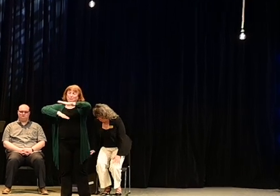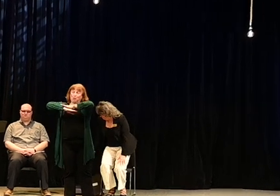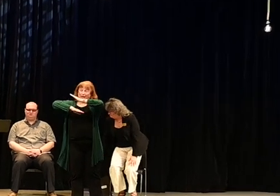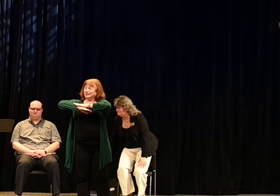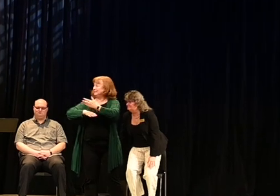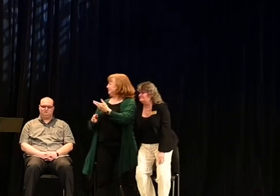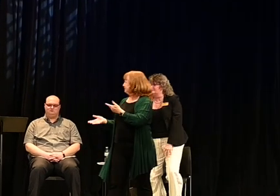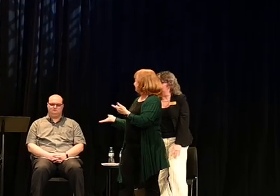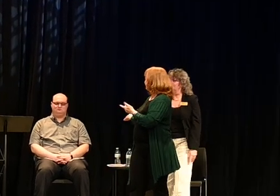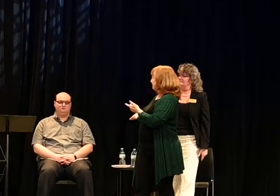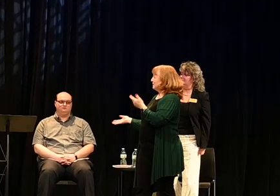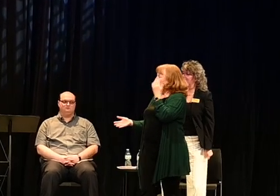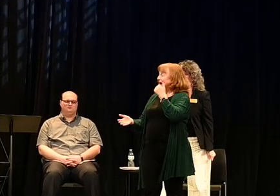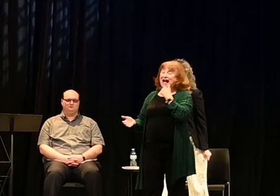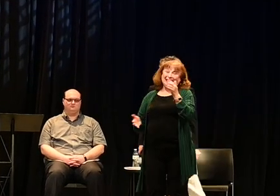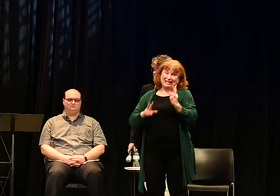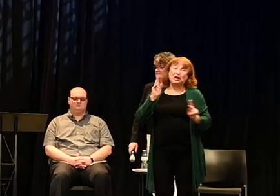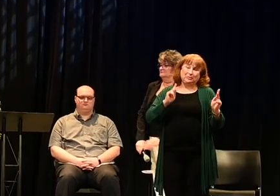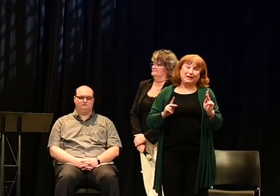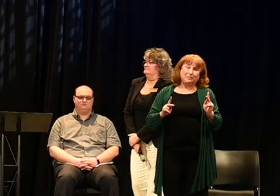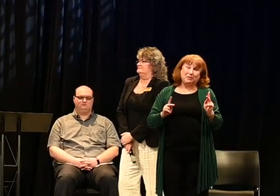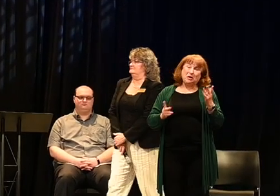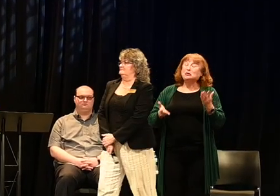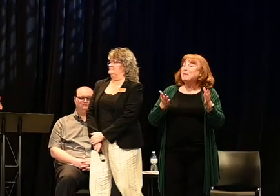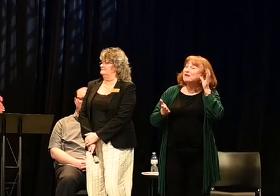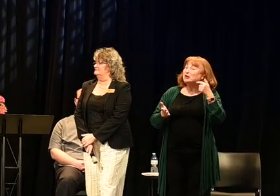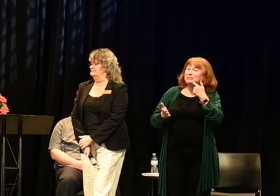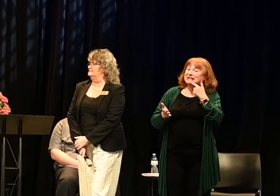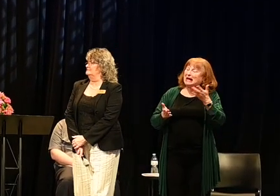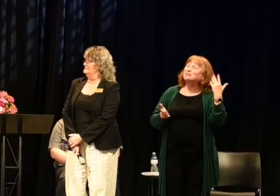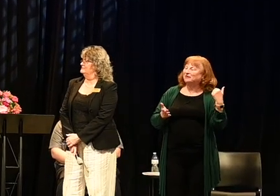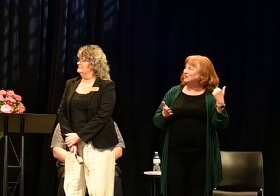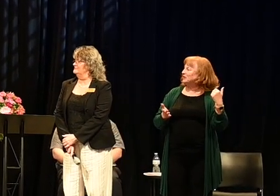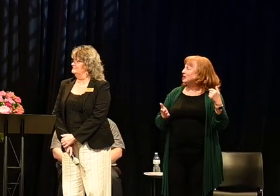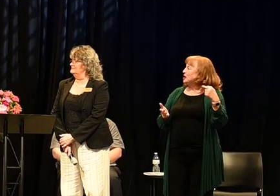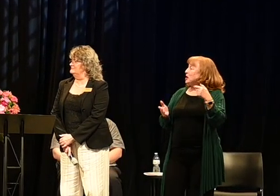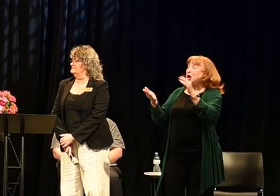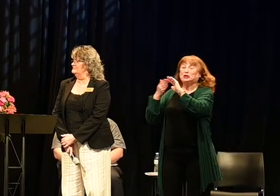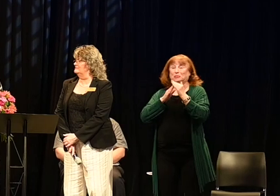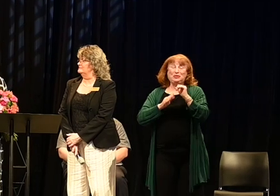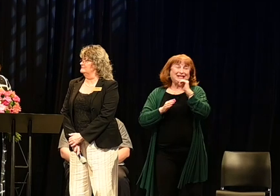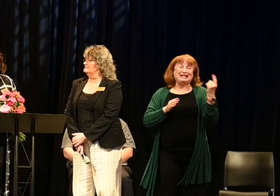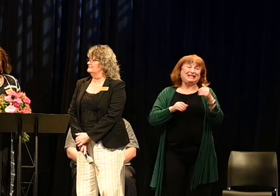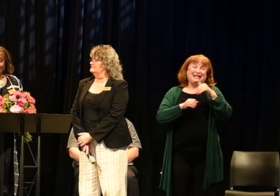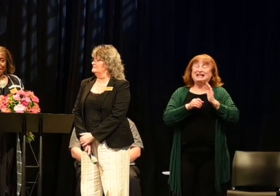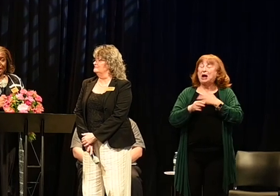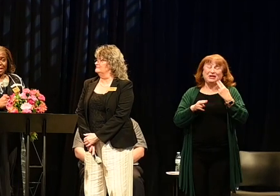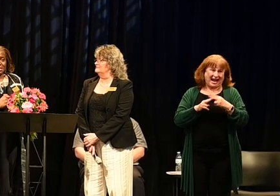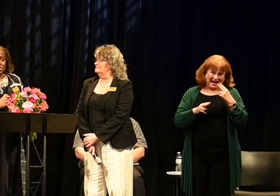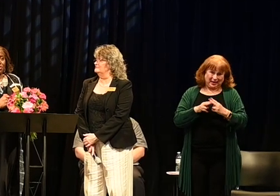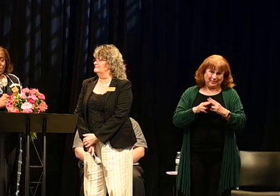podium. You know, I tell people, you may have heard me say it a lot, that community is not just in our